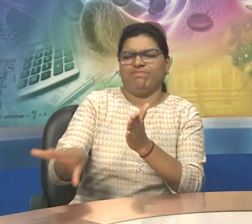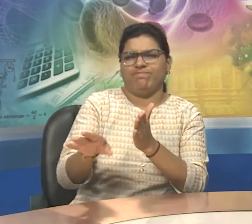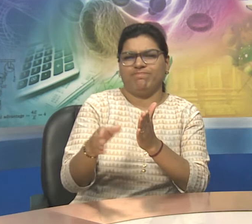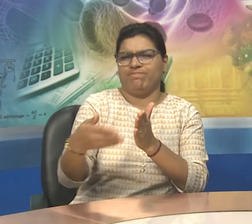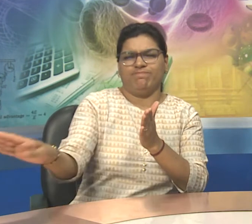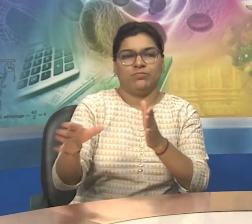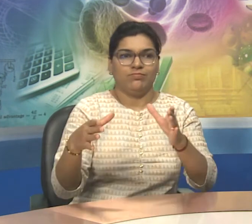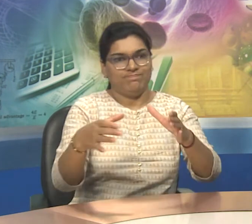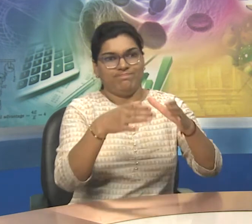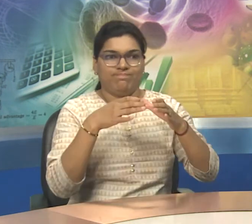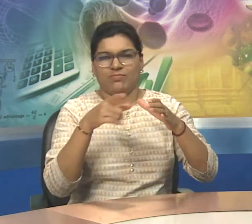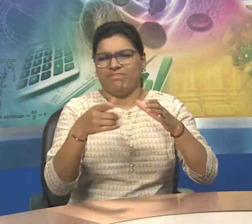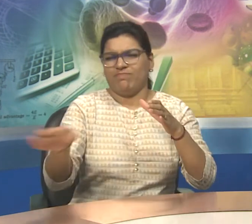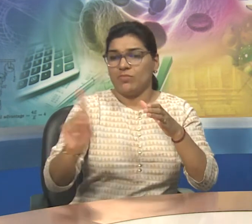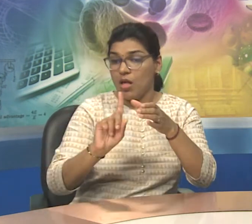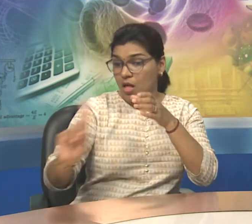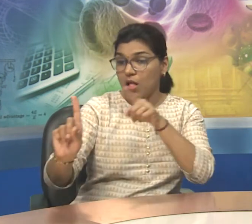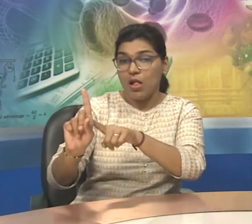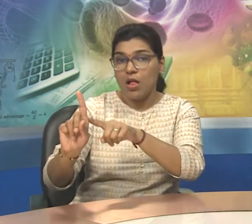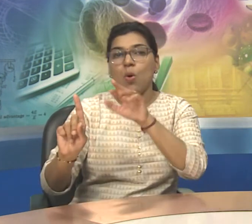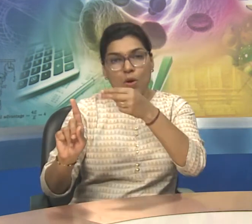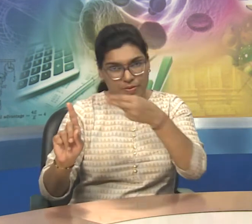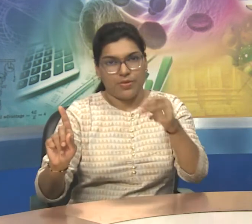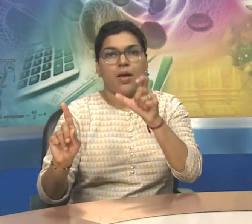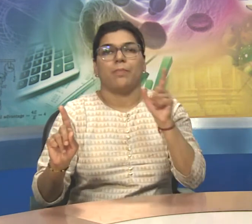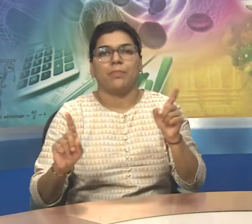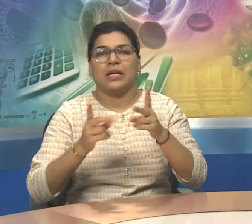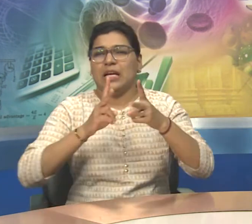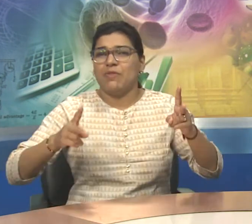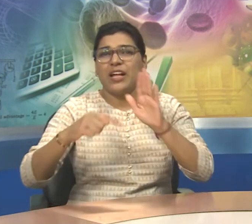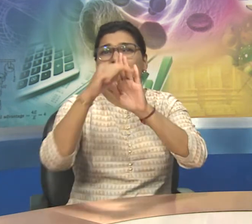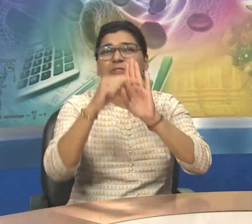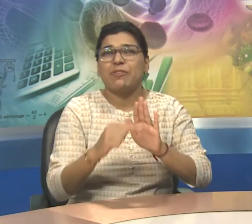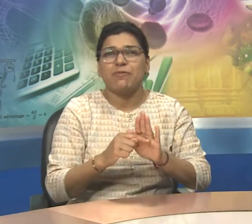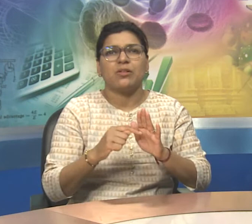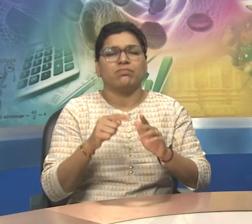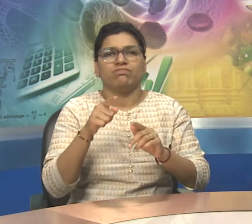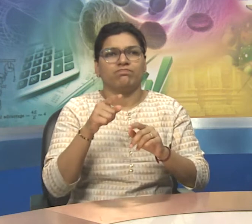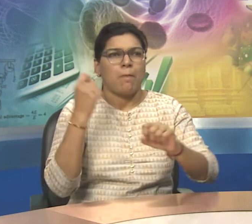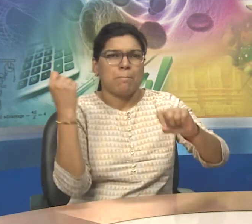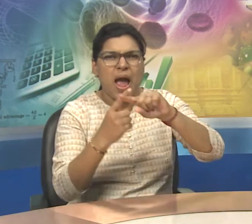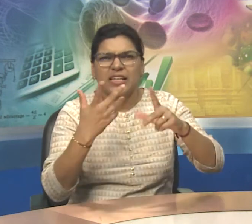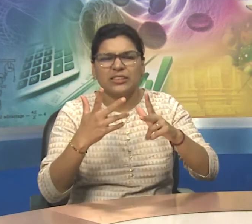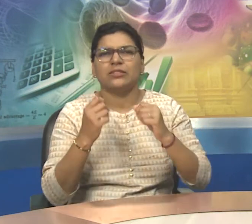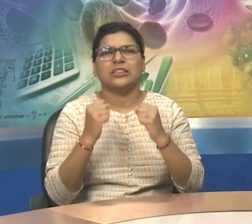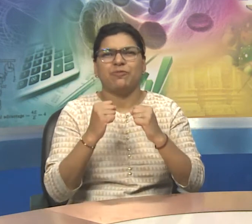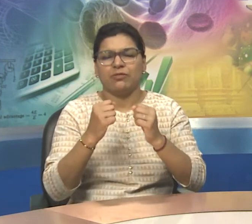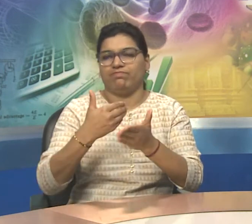person, but in an interview, a handicapped person do exceptionally well, but the